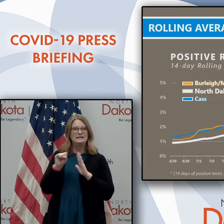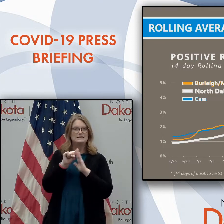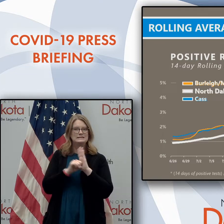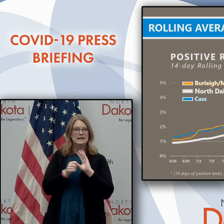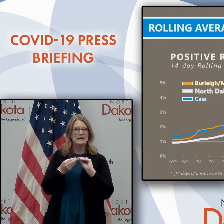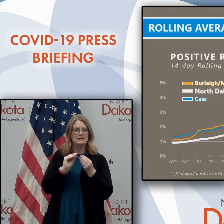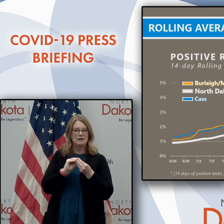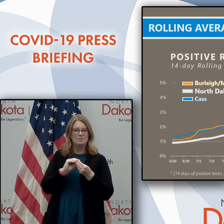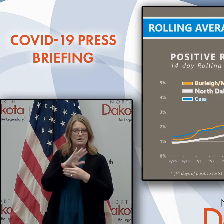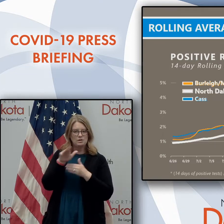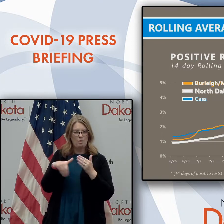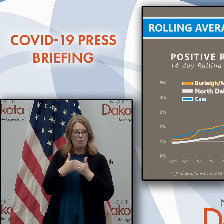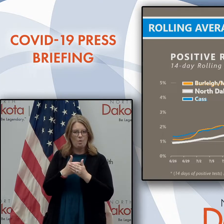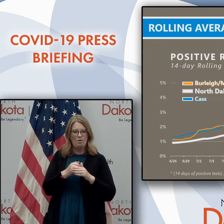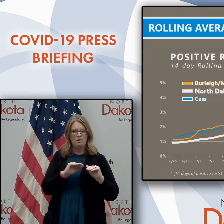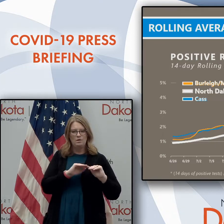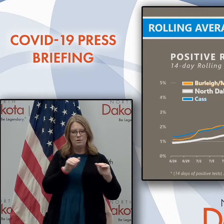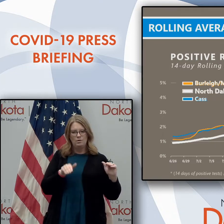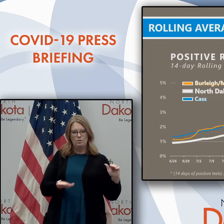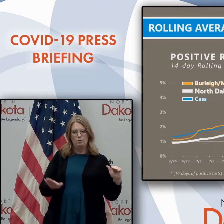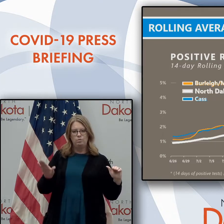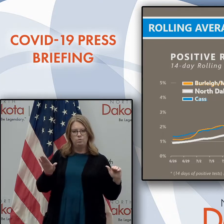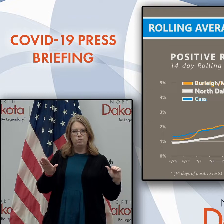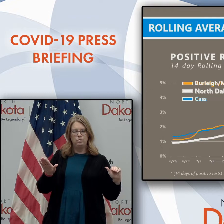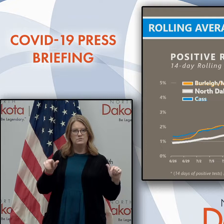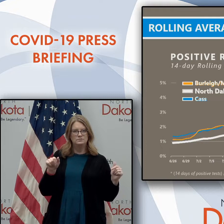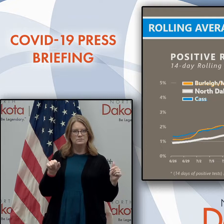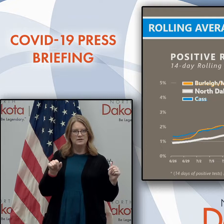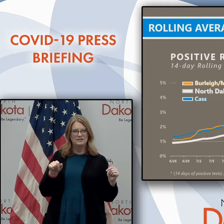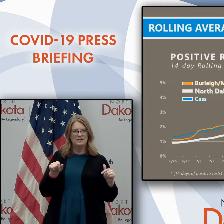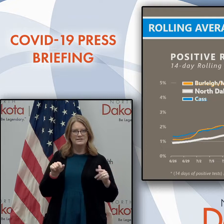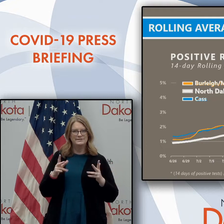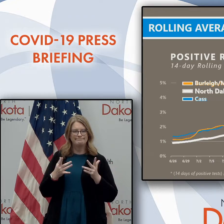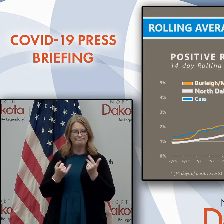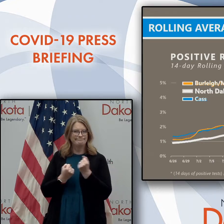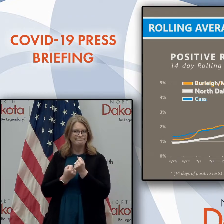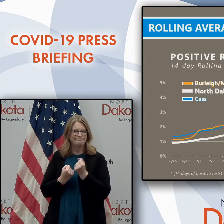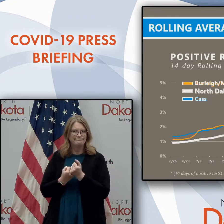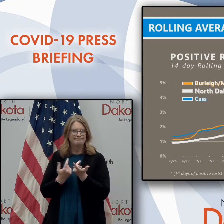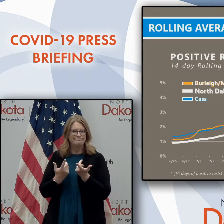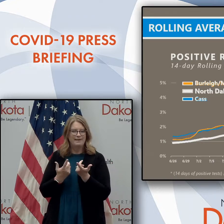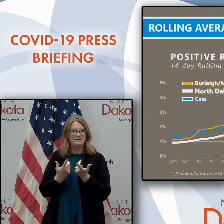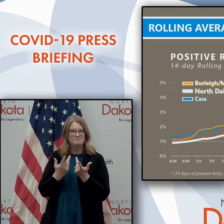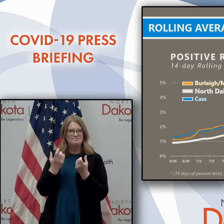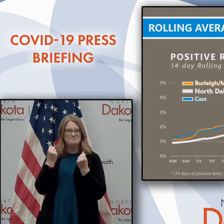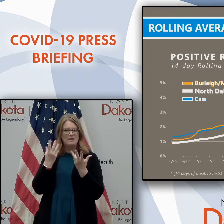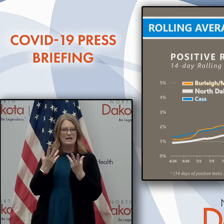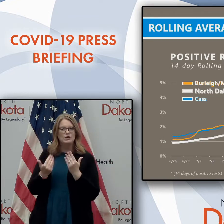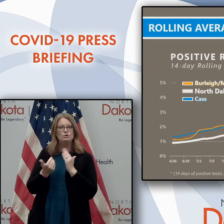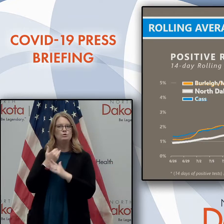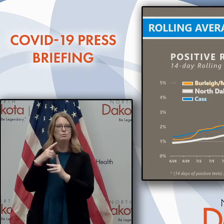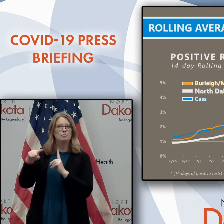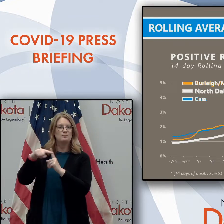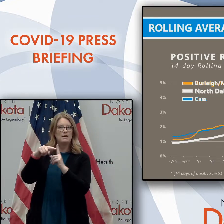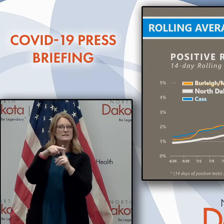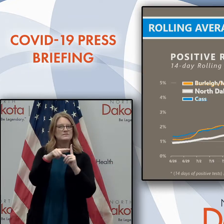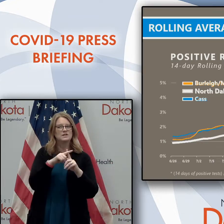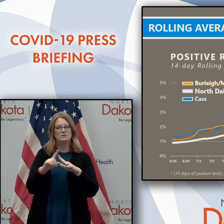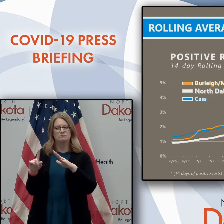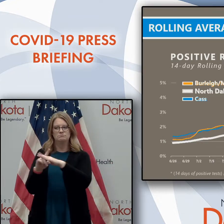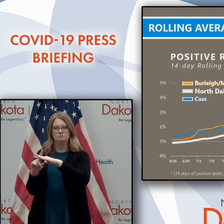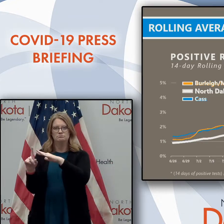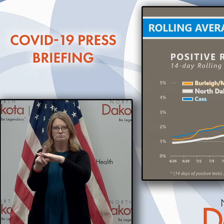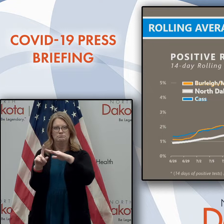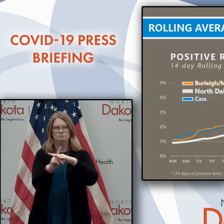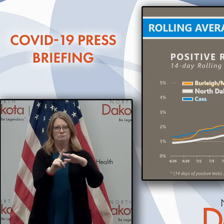rising faster than either of these two counties, and that's driven by new positives that are showing up in other parts of the state. But again, it's